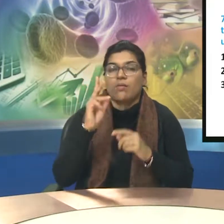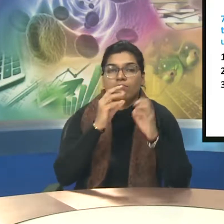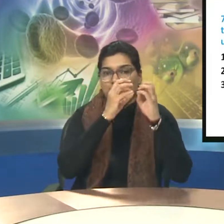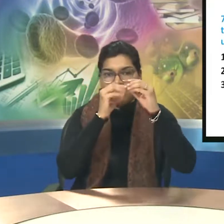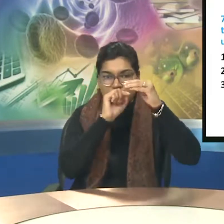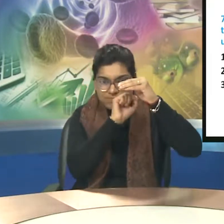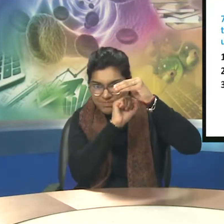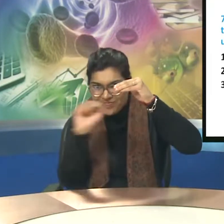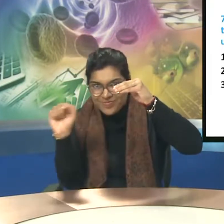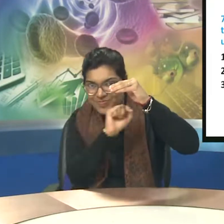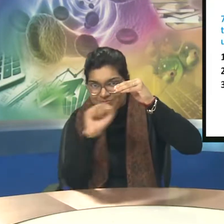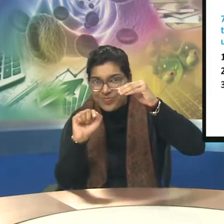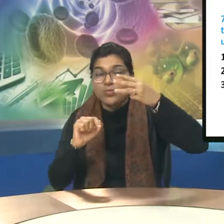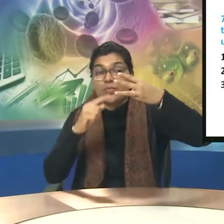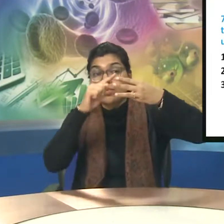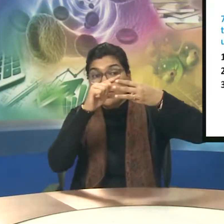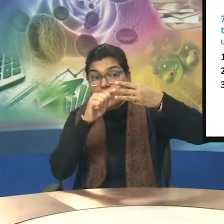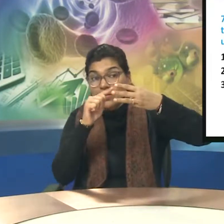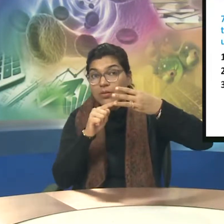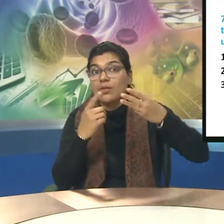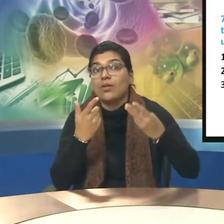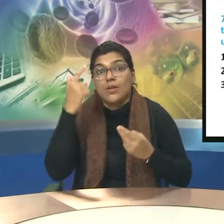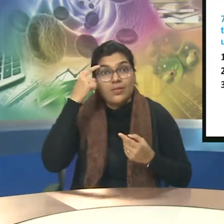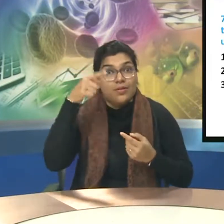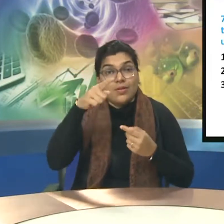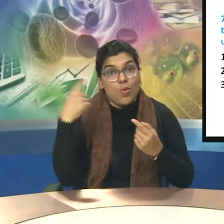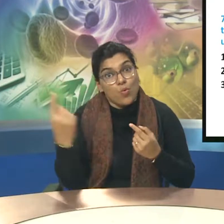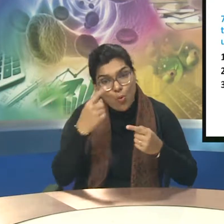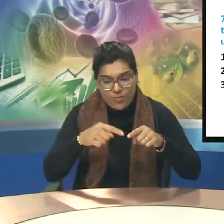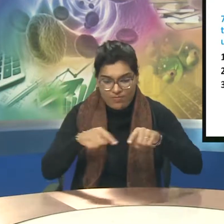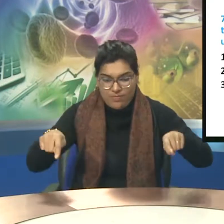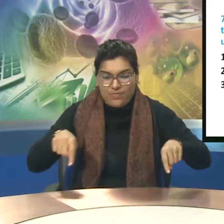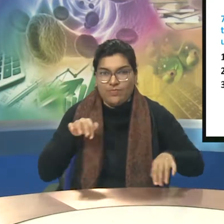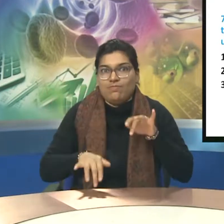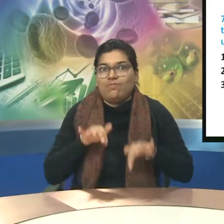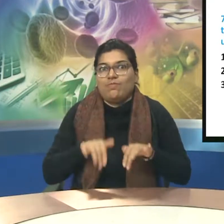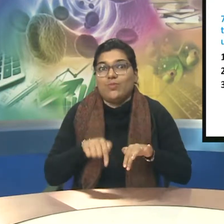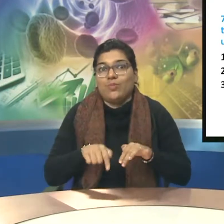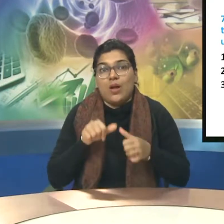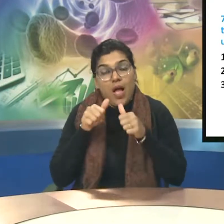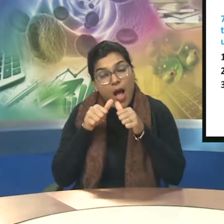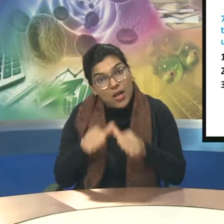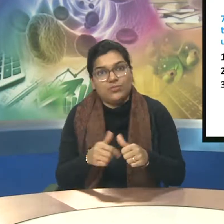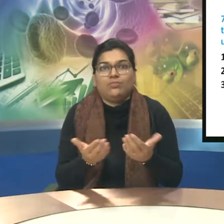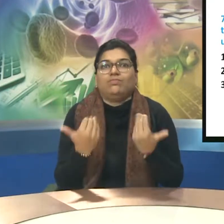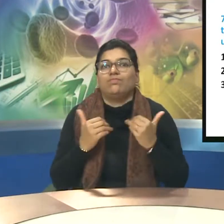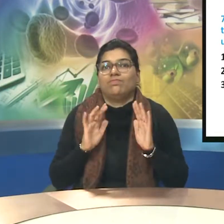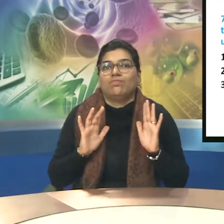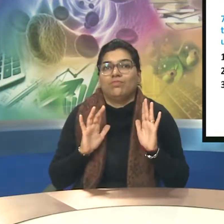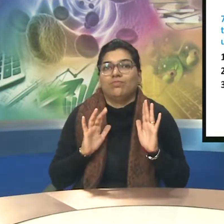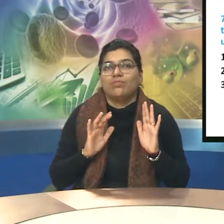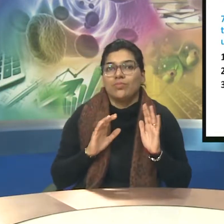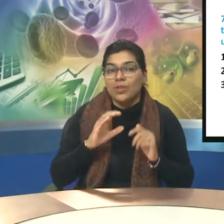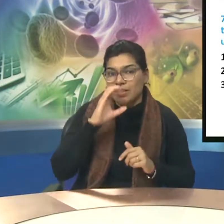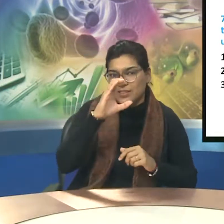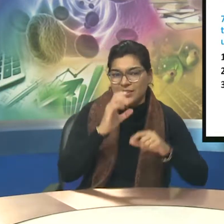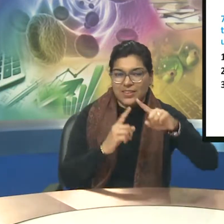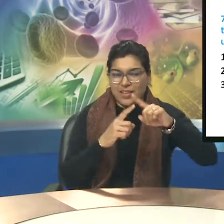You have to write the shortcut keys for the 3 options, that is bold,